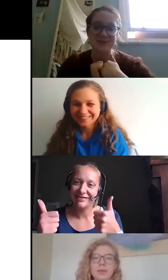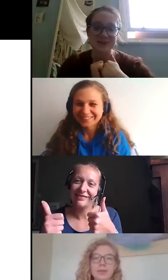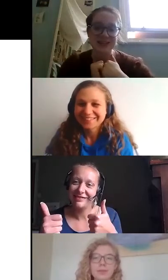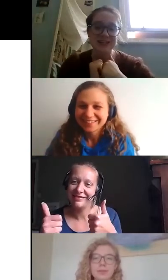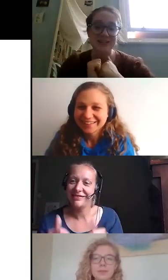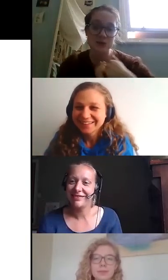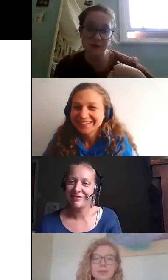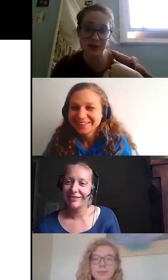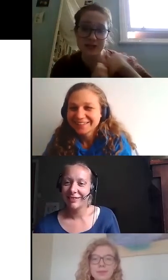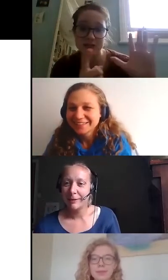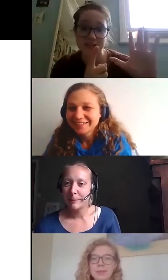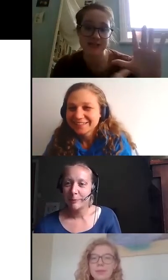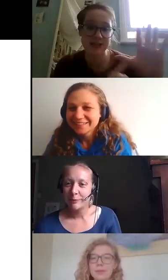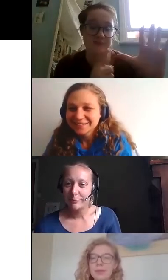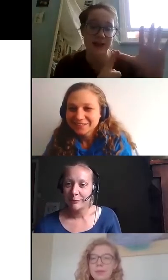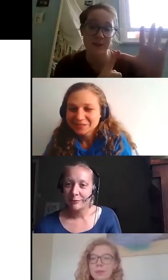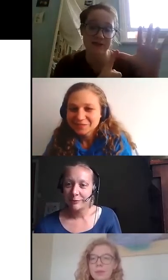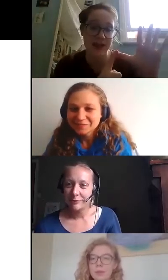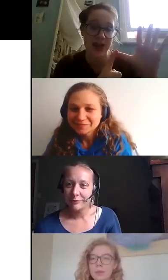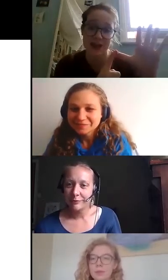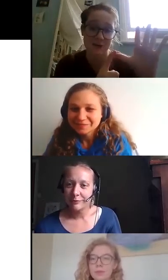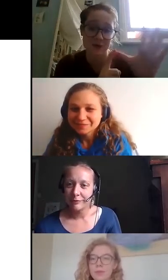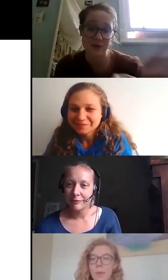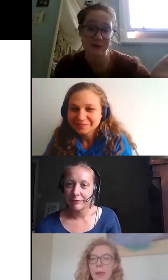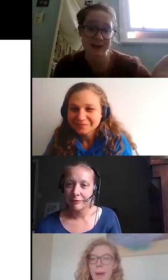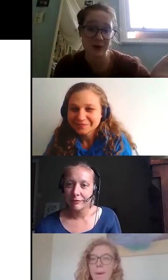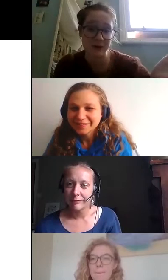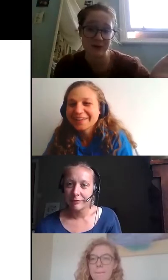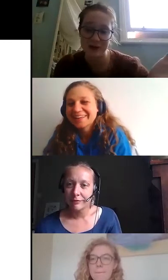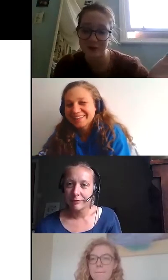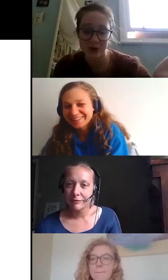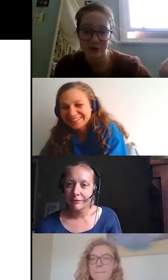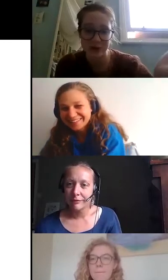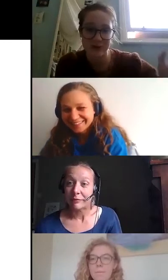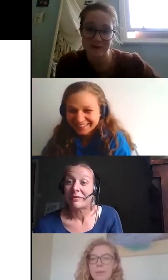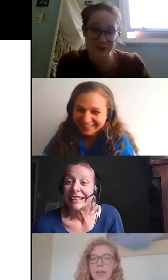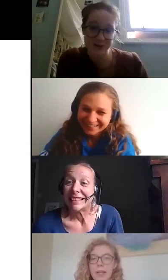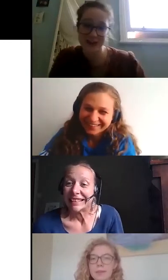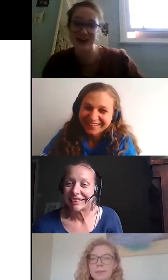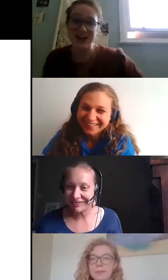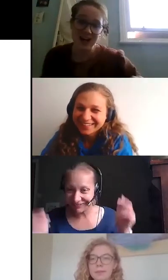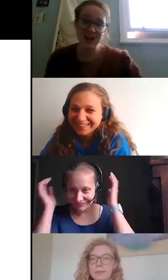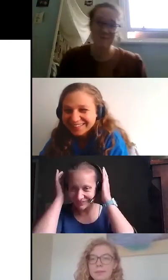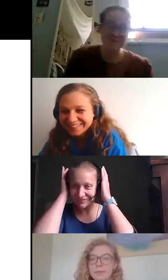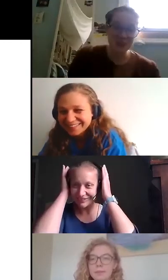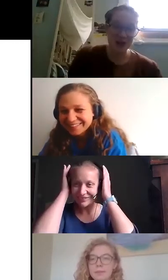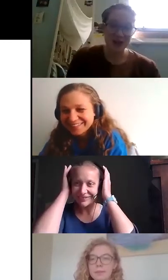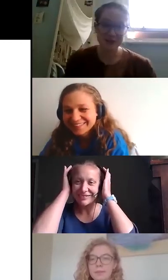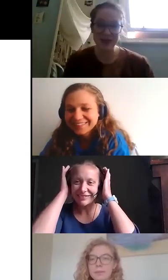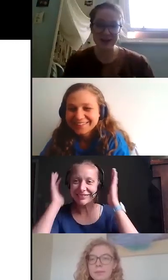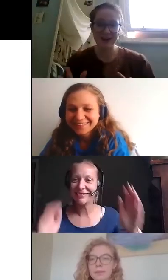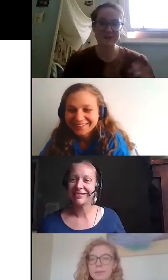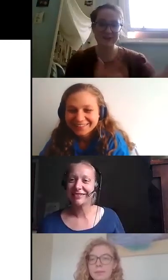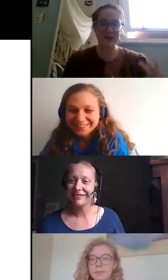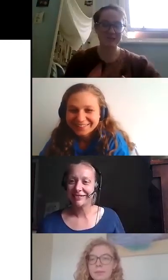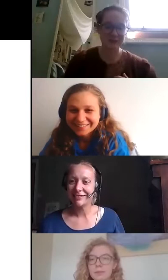Guys, that was really good. Also, I'm very sorry because I started my name by saying A, which was completely wrong. So if that threw anyone off, I'm very sorry. It's